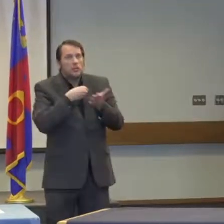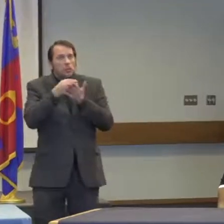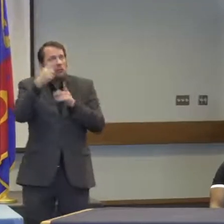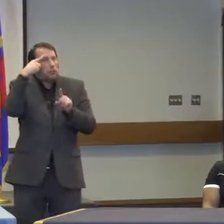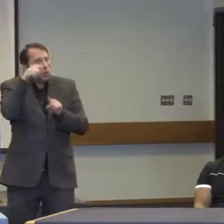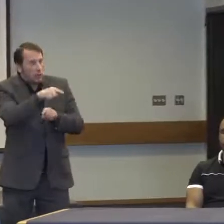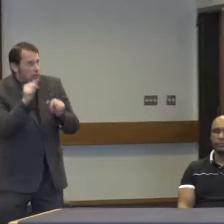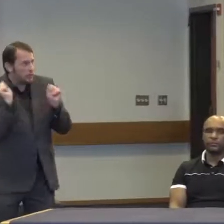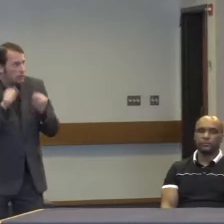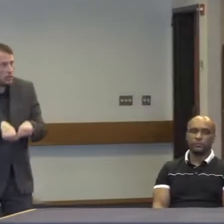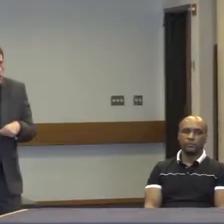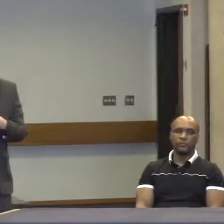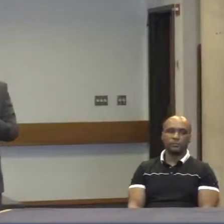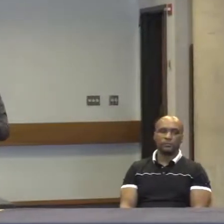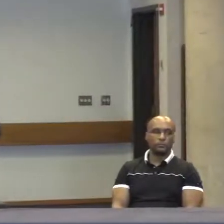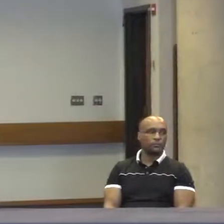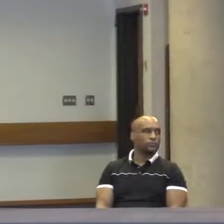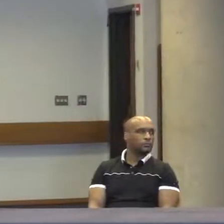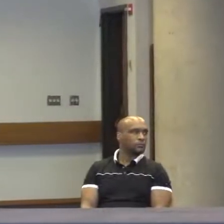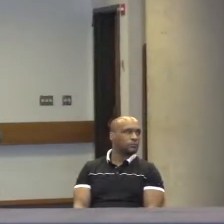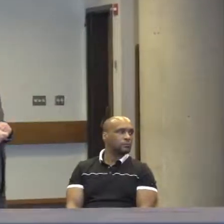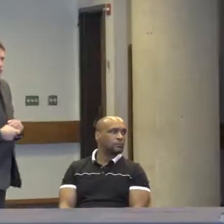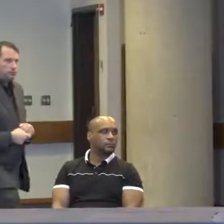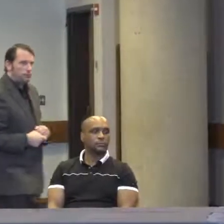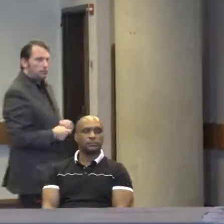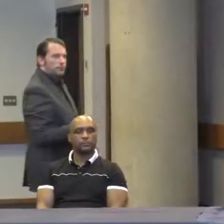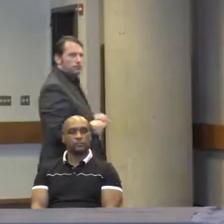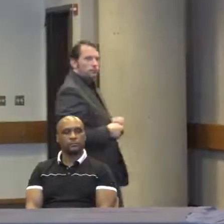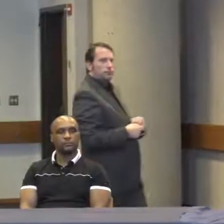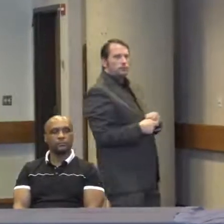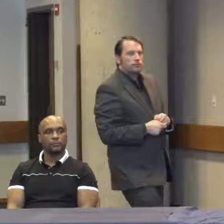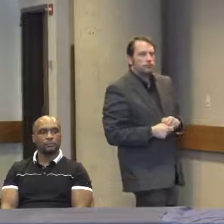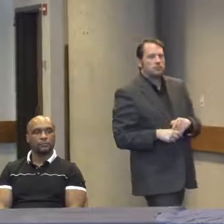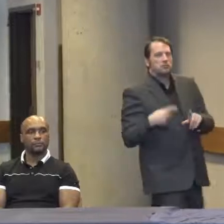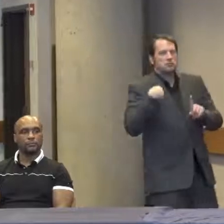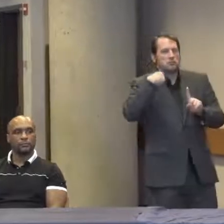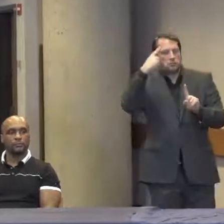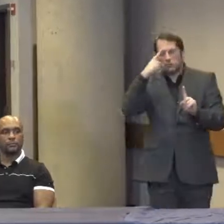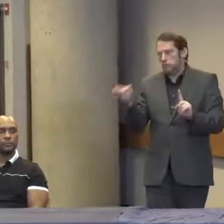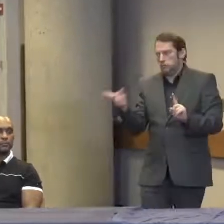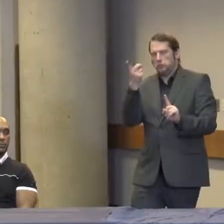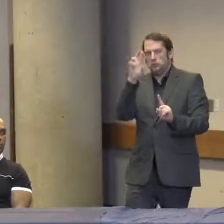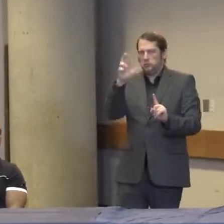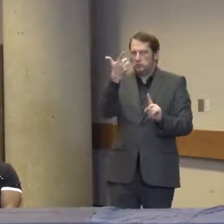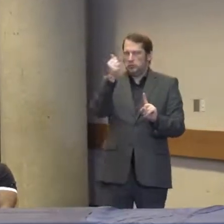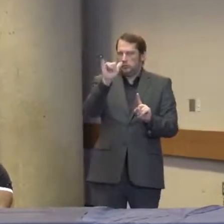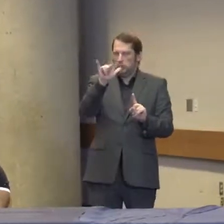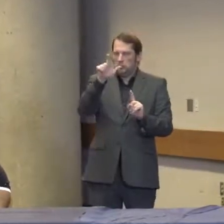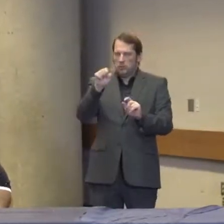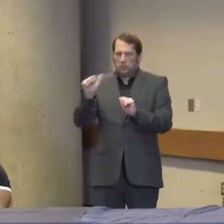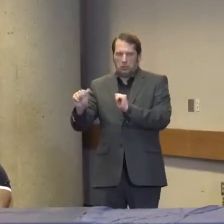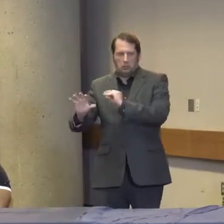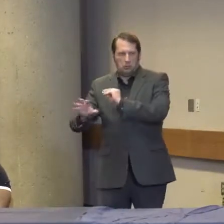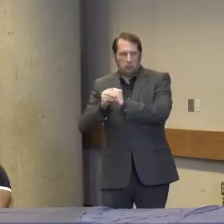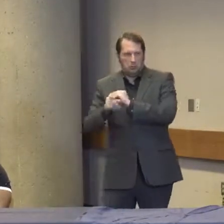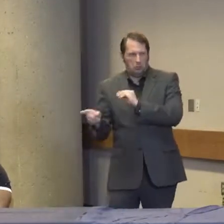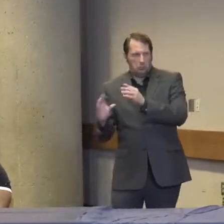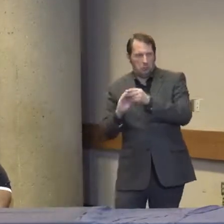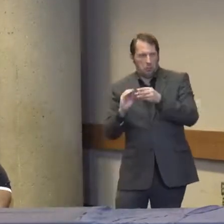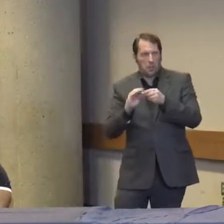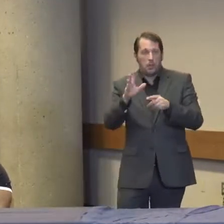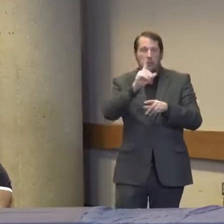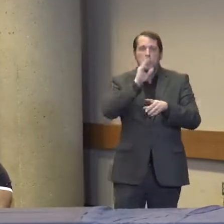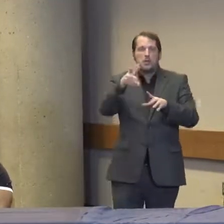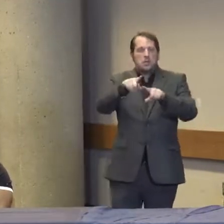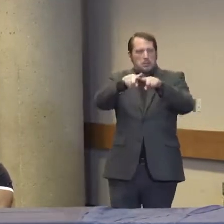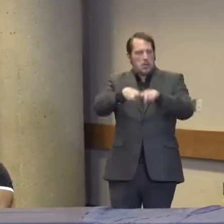So, I mean, I certainly think Dr. Gales can chime in on this too. It's all about the nature of your interactions. The more